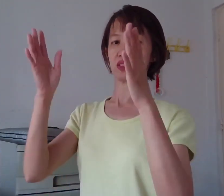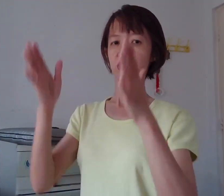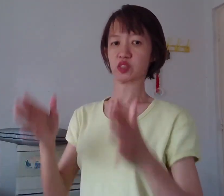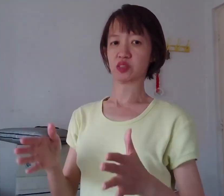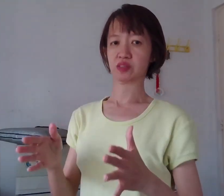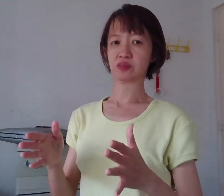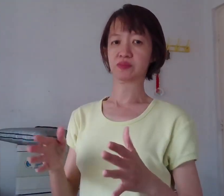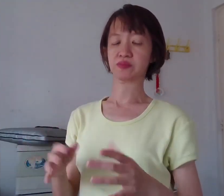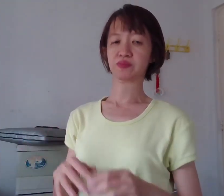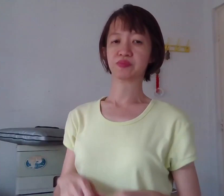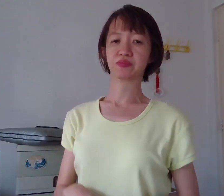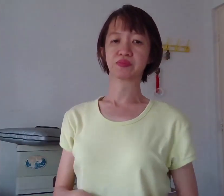teacher.